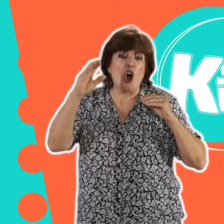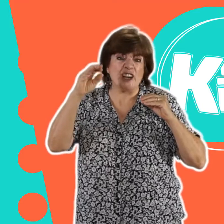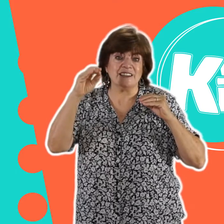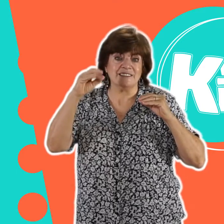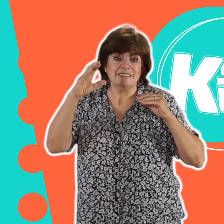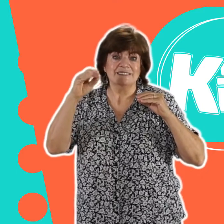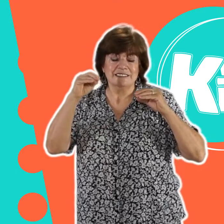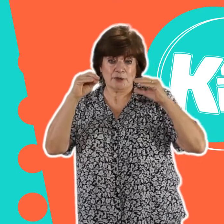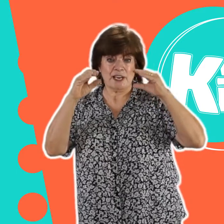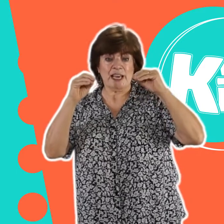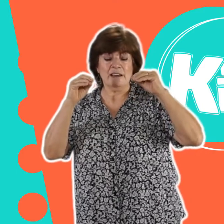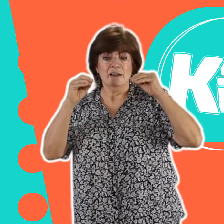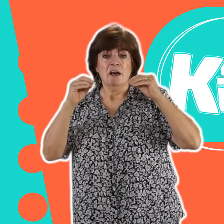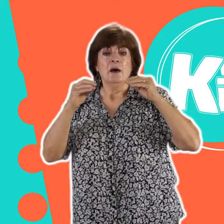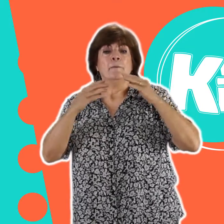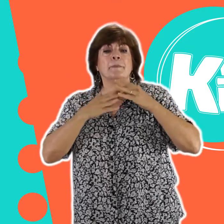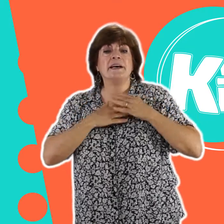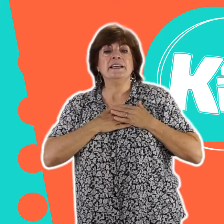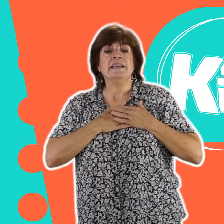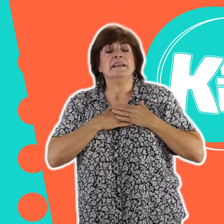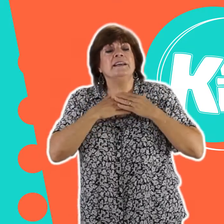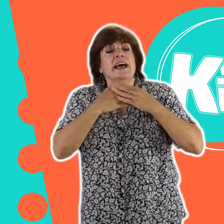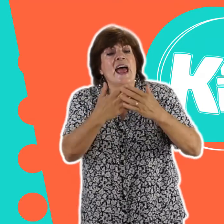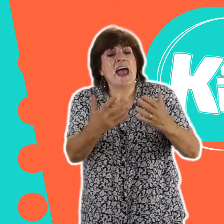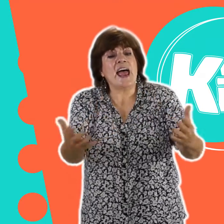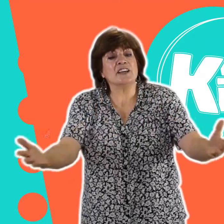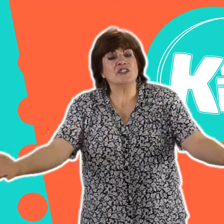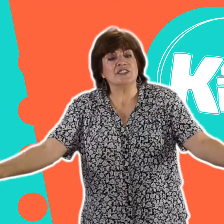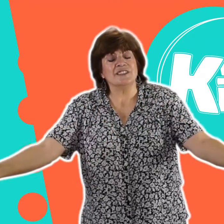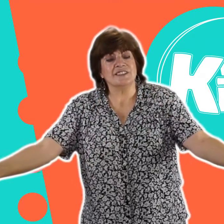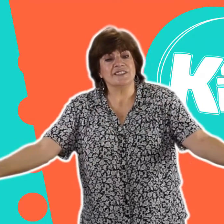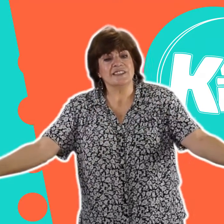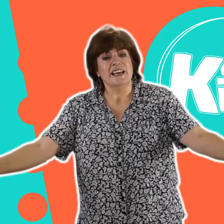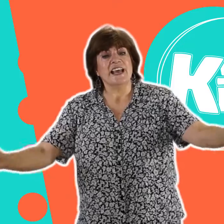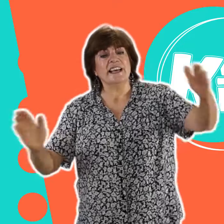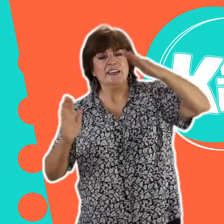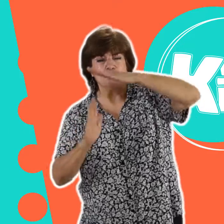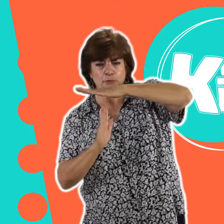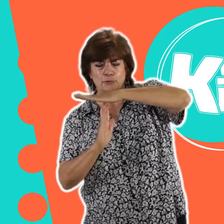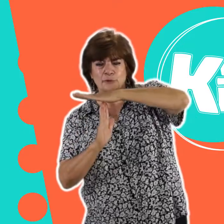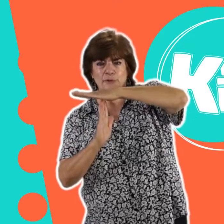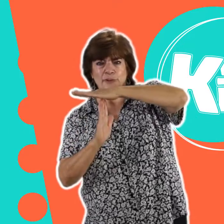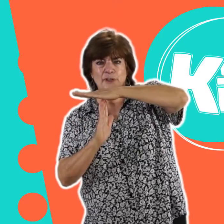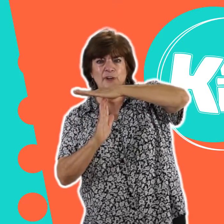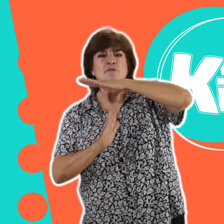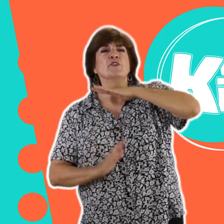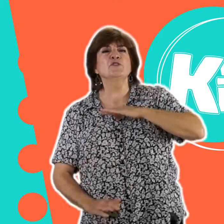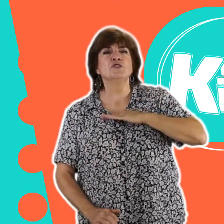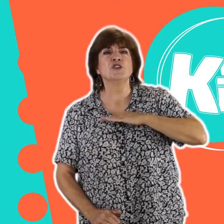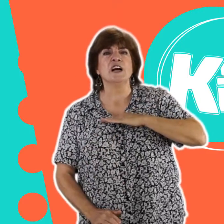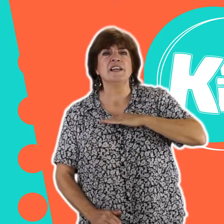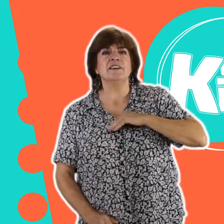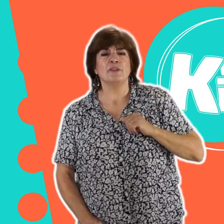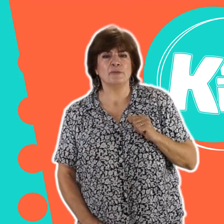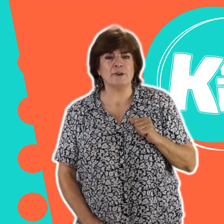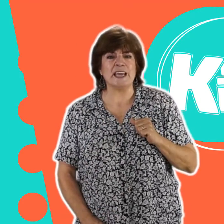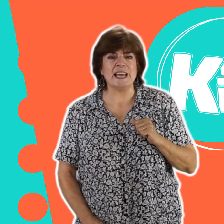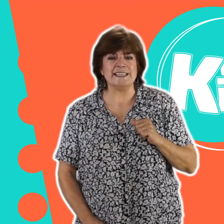talking, okay? But in actions and in truth. 1 John